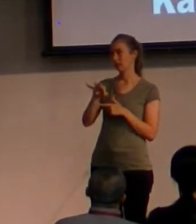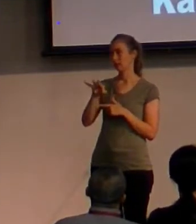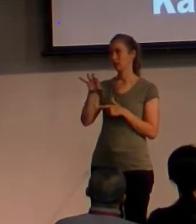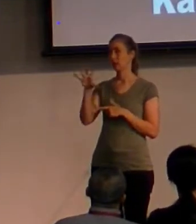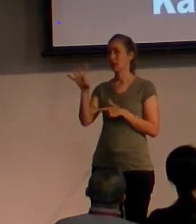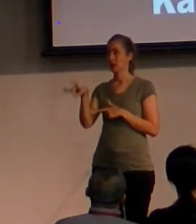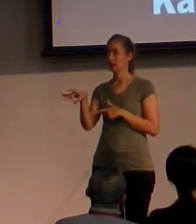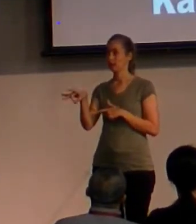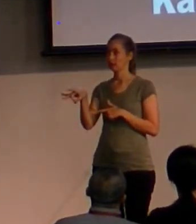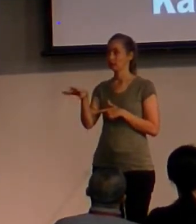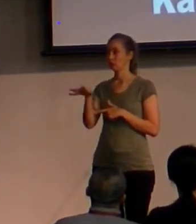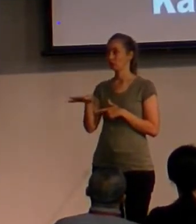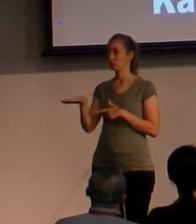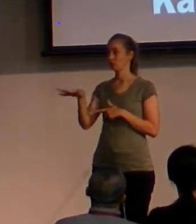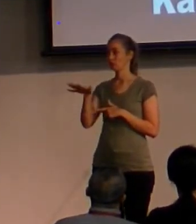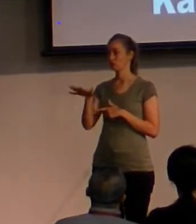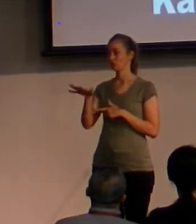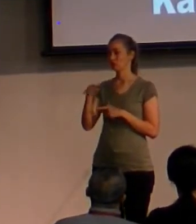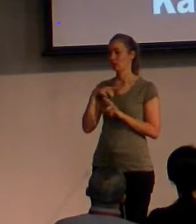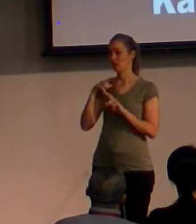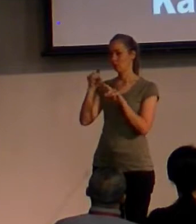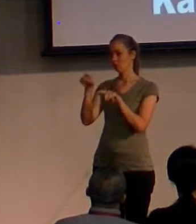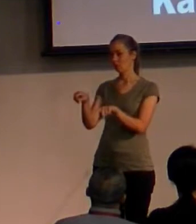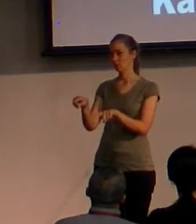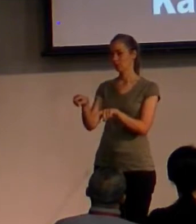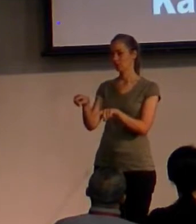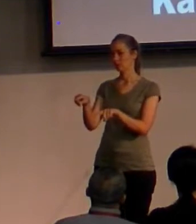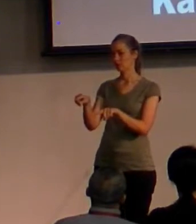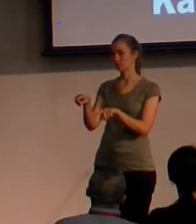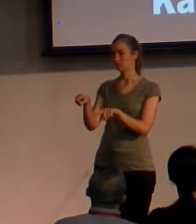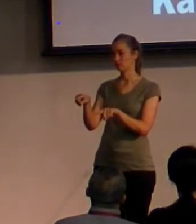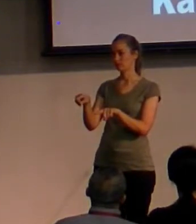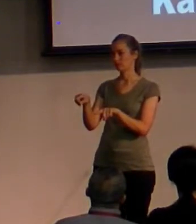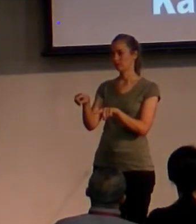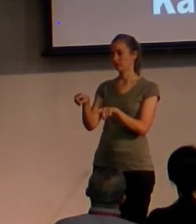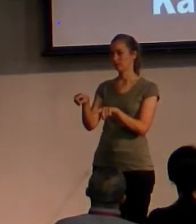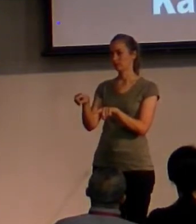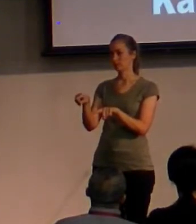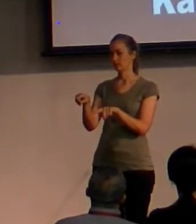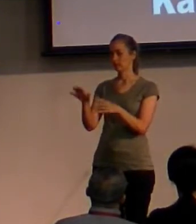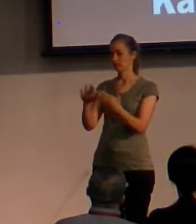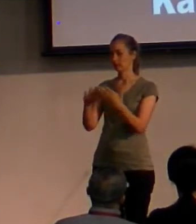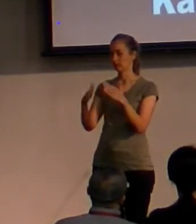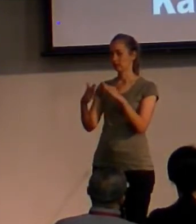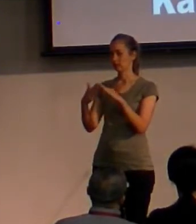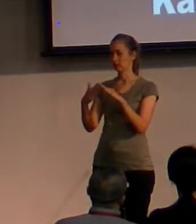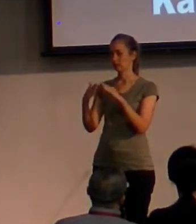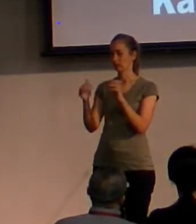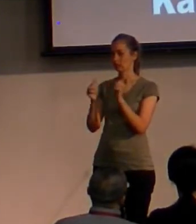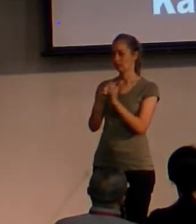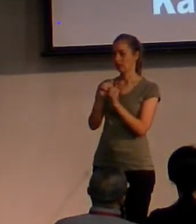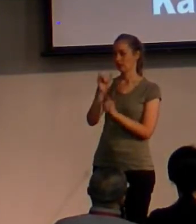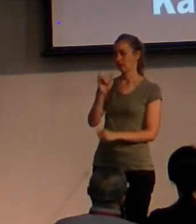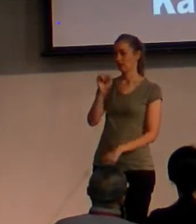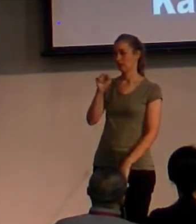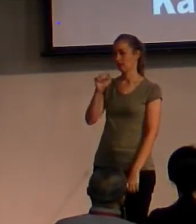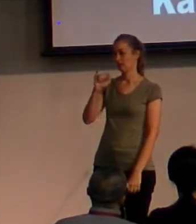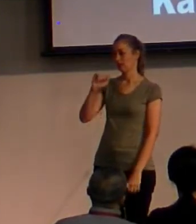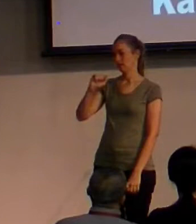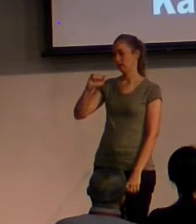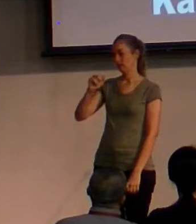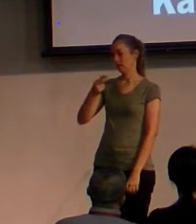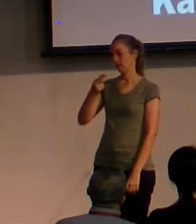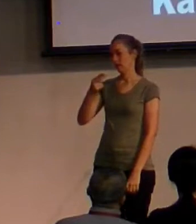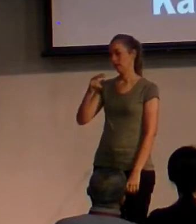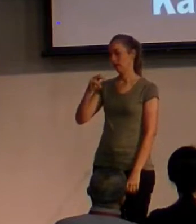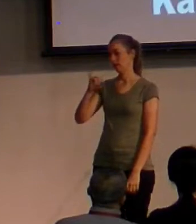was, when I went to that city with Isaiah Jackson and a couple of other